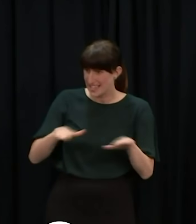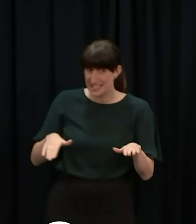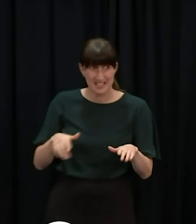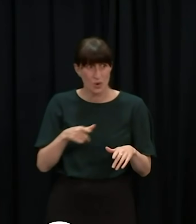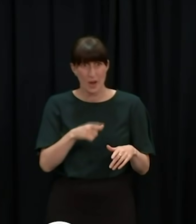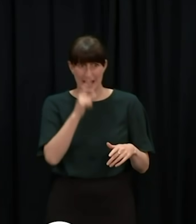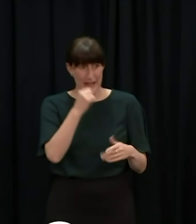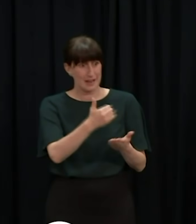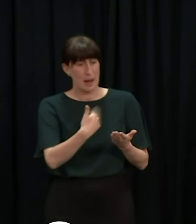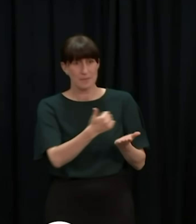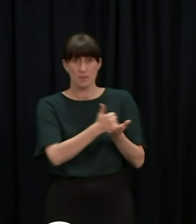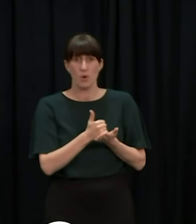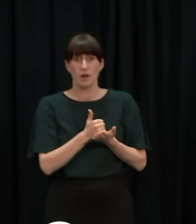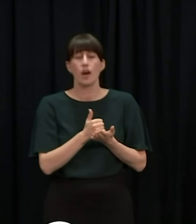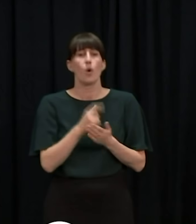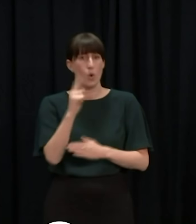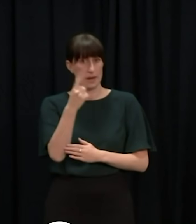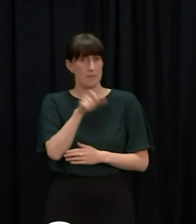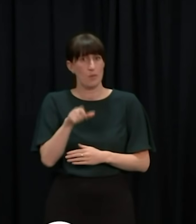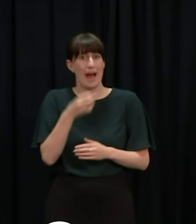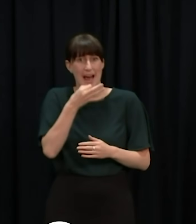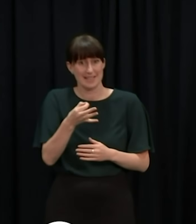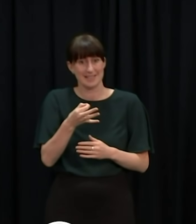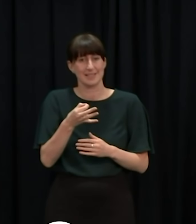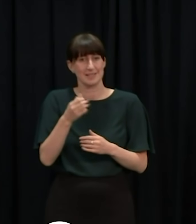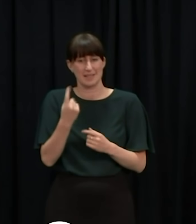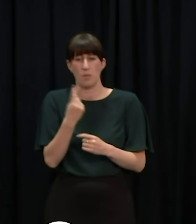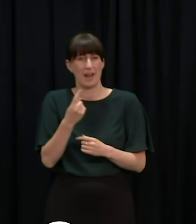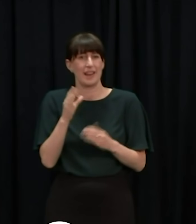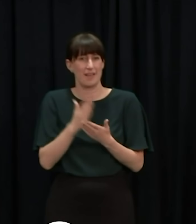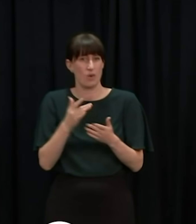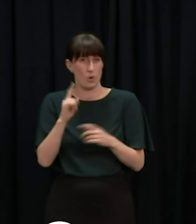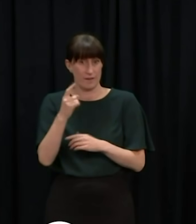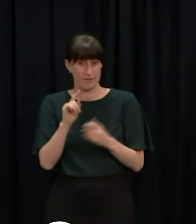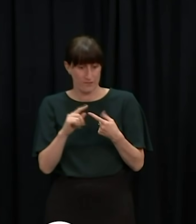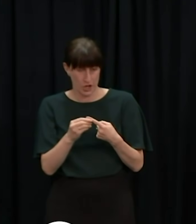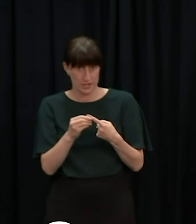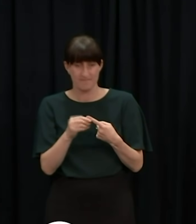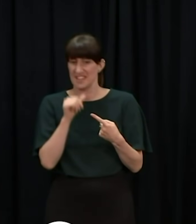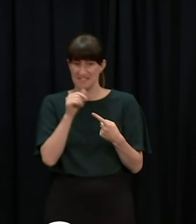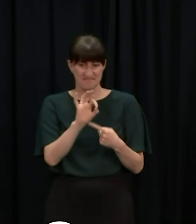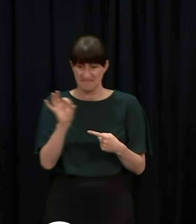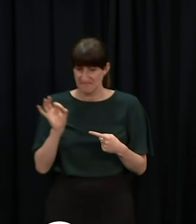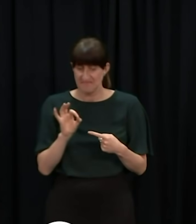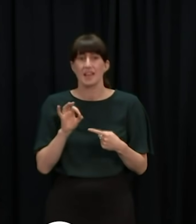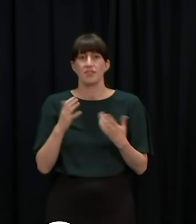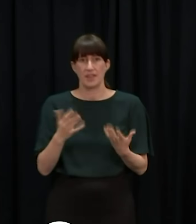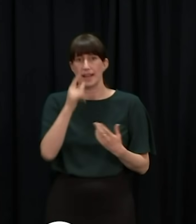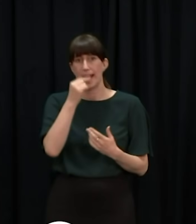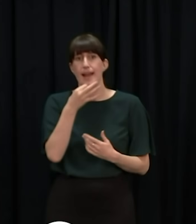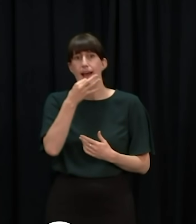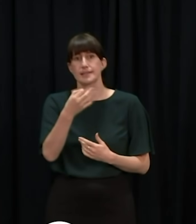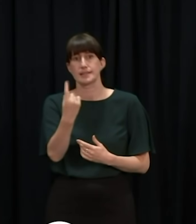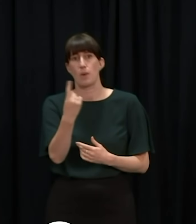to travel there and stay until the region moves to Alert Level 2, and there must be suitable evidence provided to support